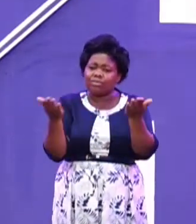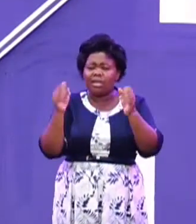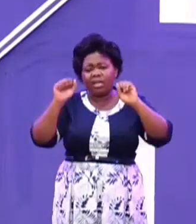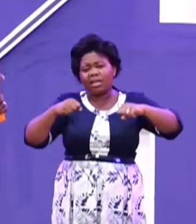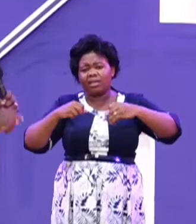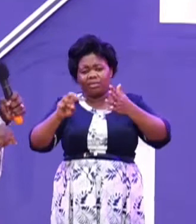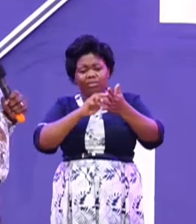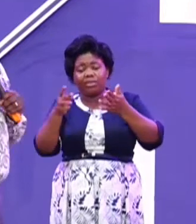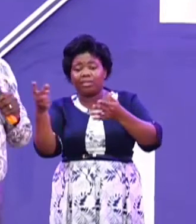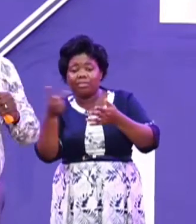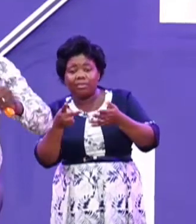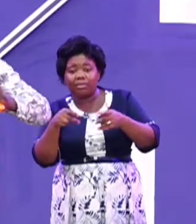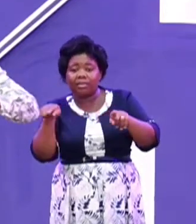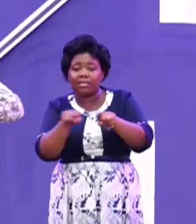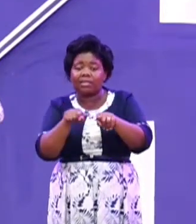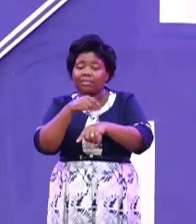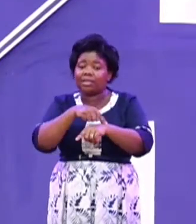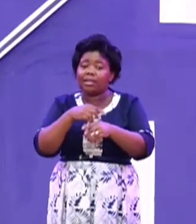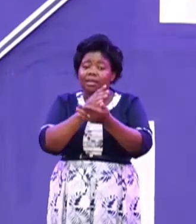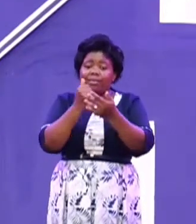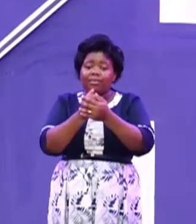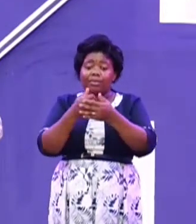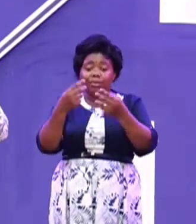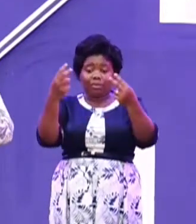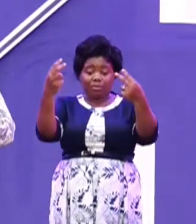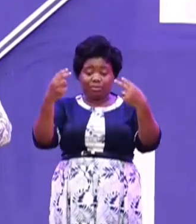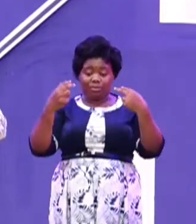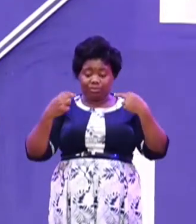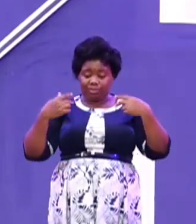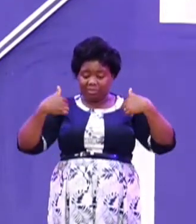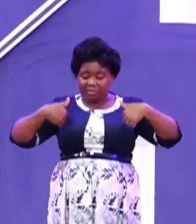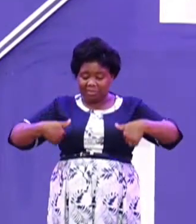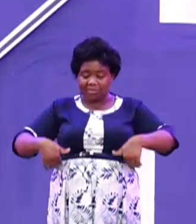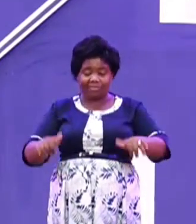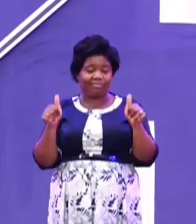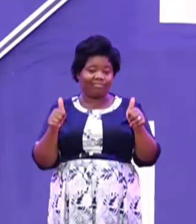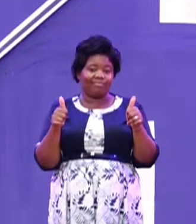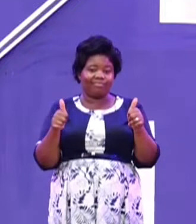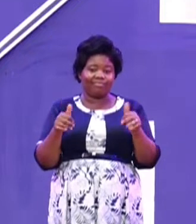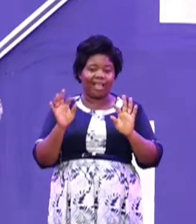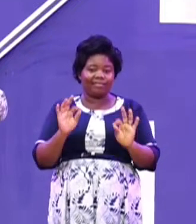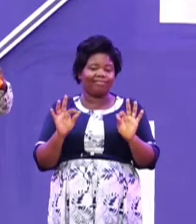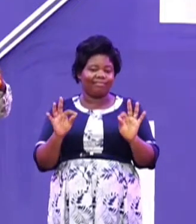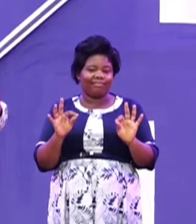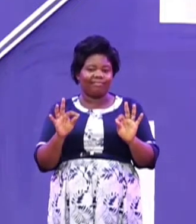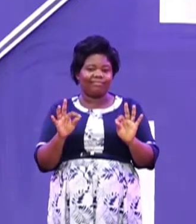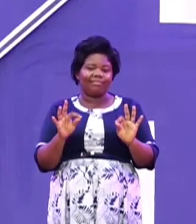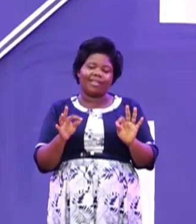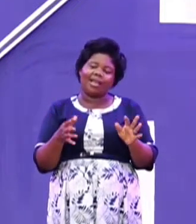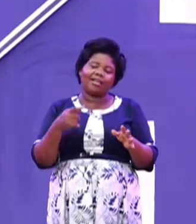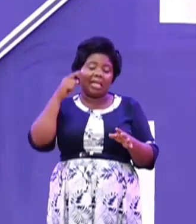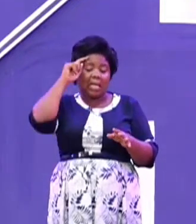at the same time. But because I'm looking good and better, I deserve